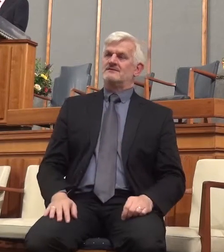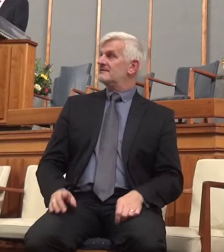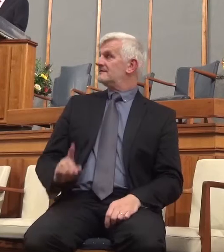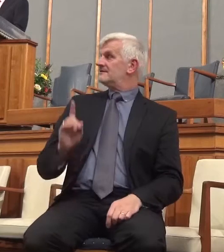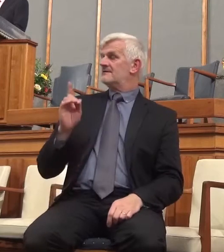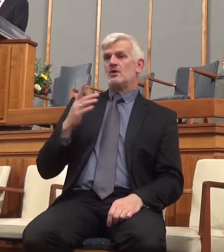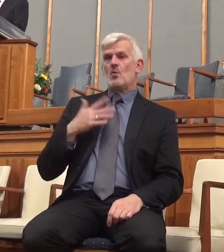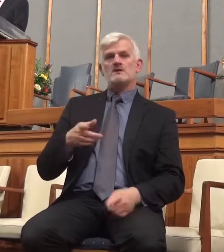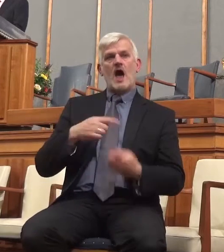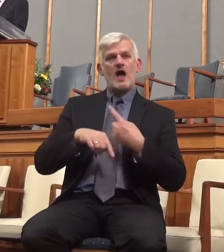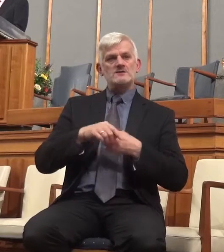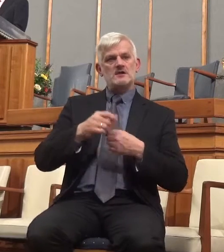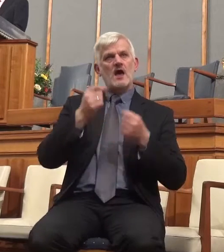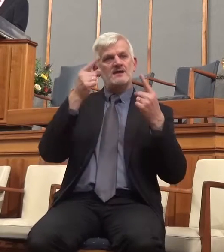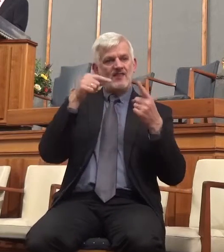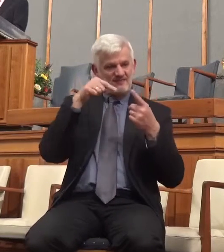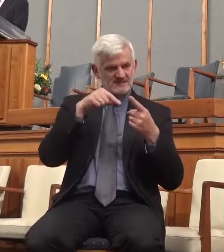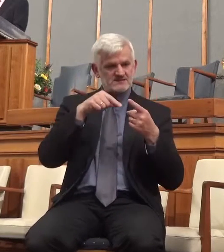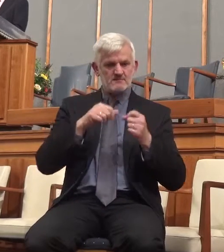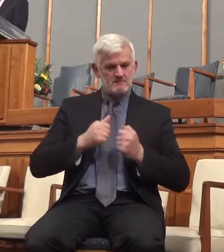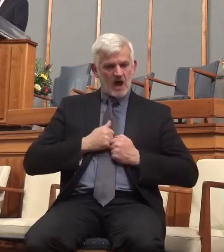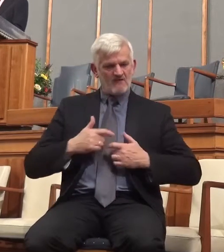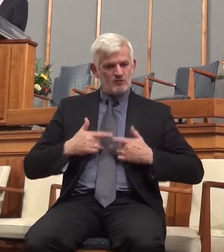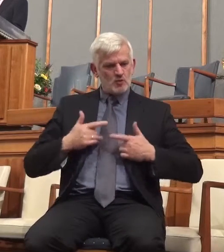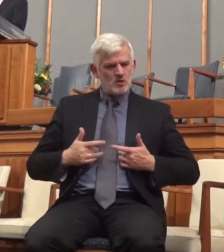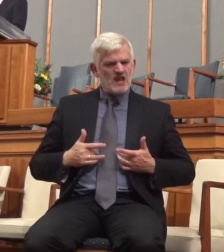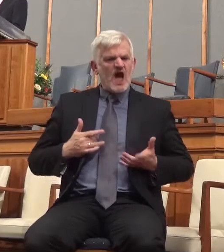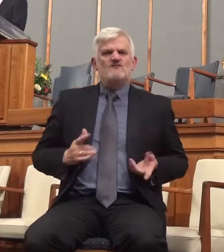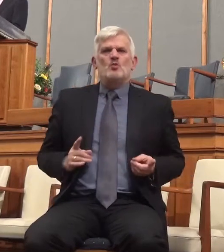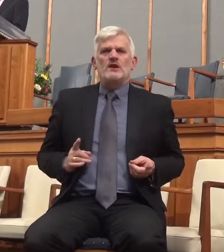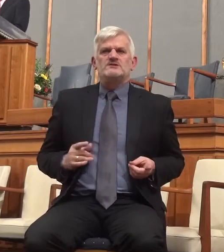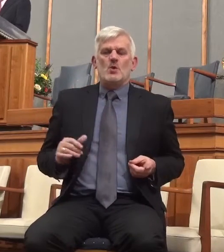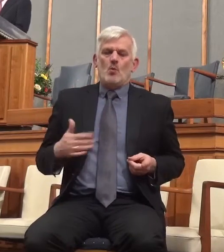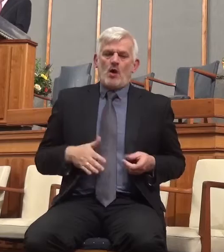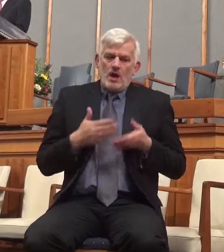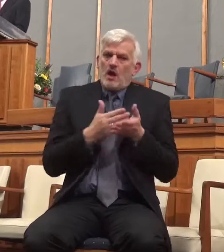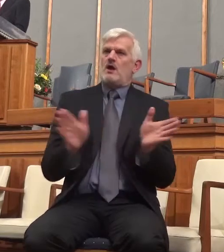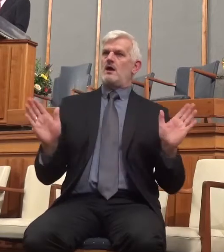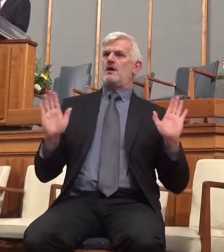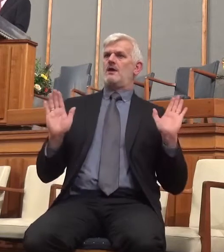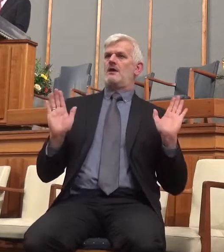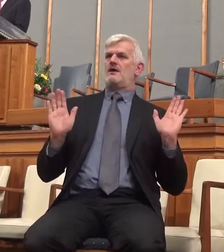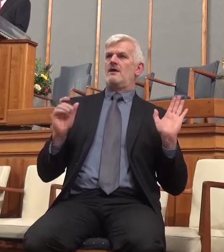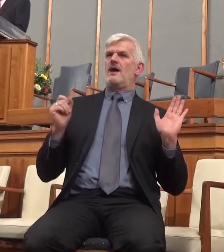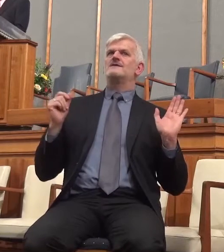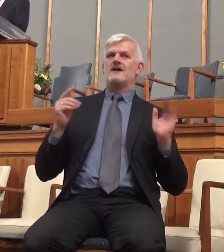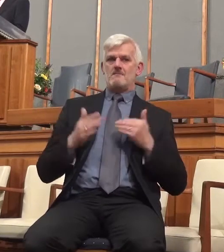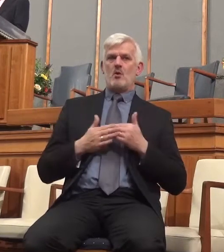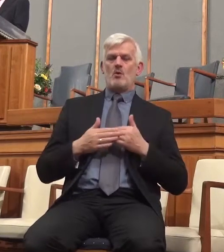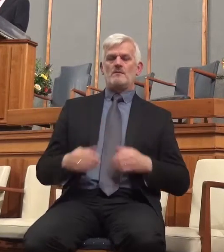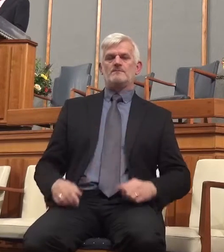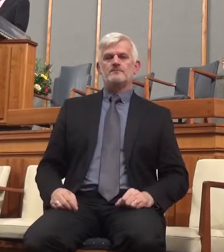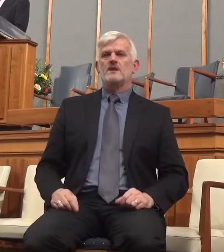surely what this is about. And I'd like to make mention, first of all, of the dismissal of